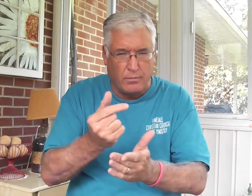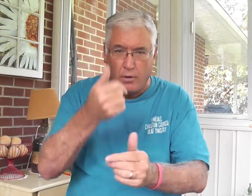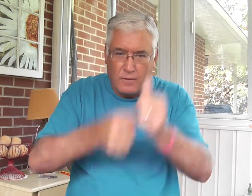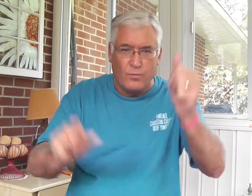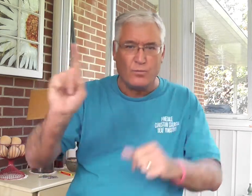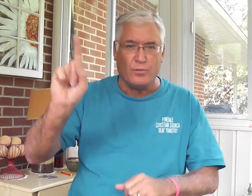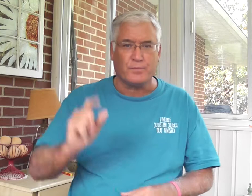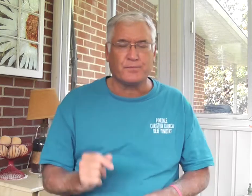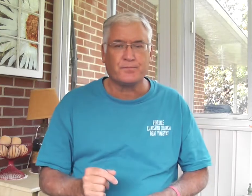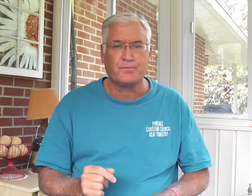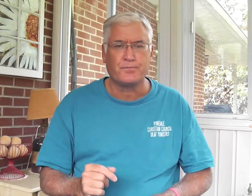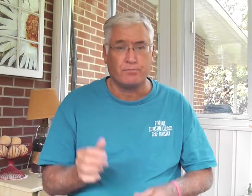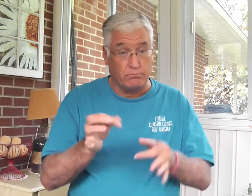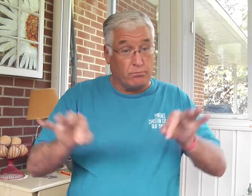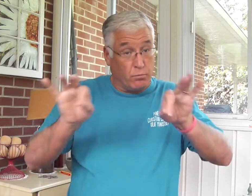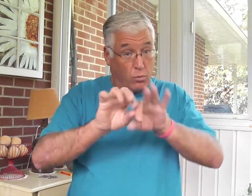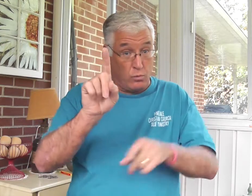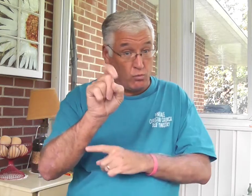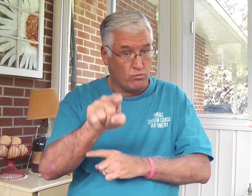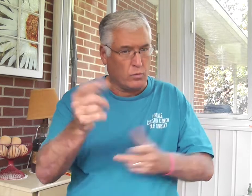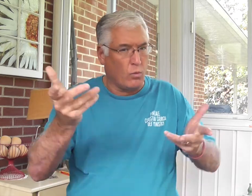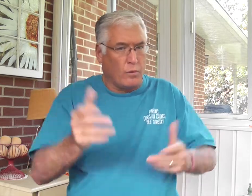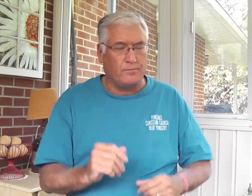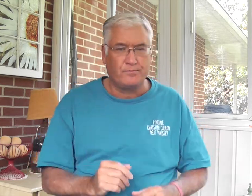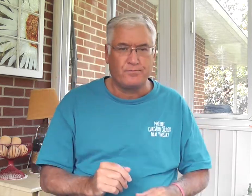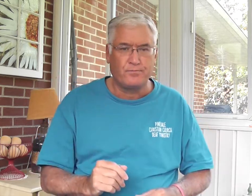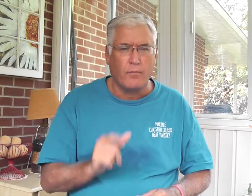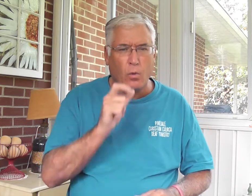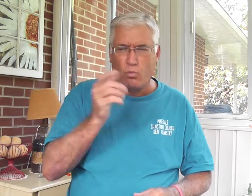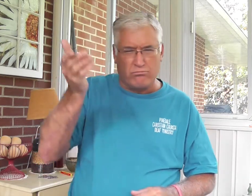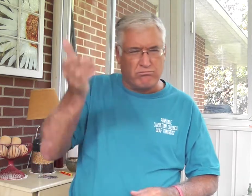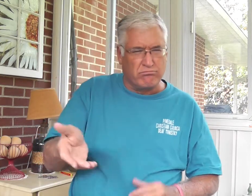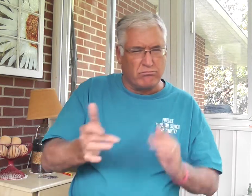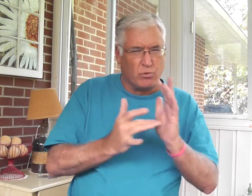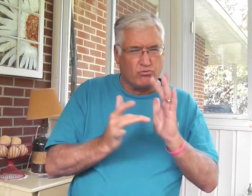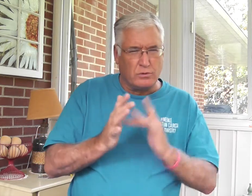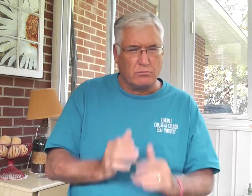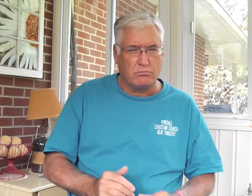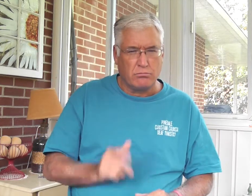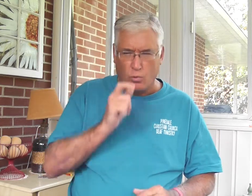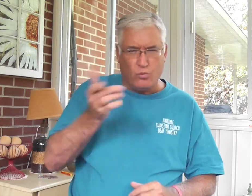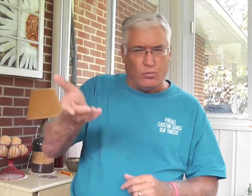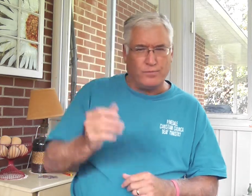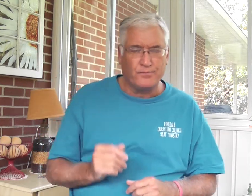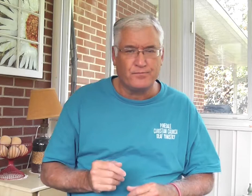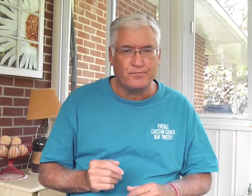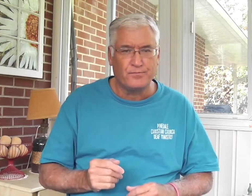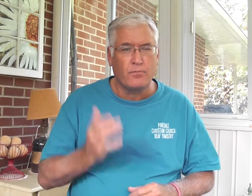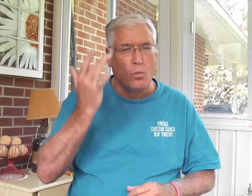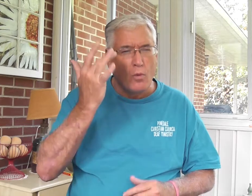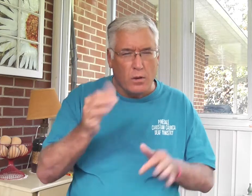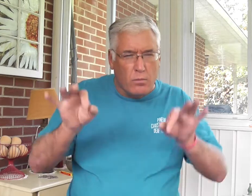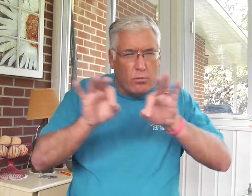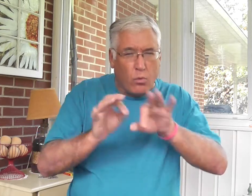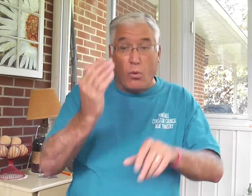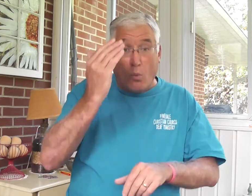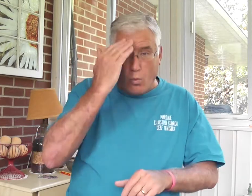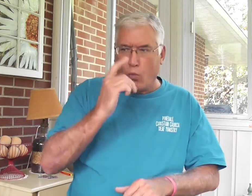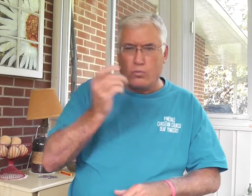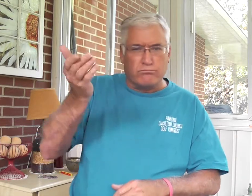he preached the gospel to anyone. Now, why was that important? Who was Jesus? Why was it